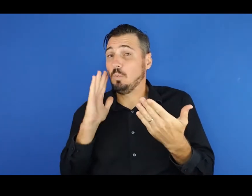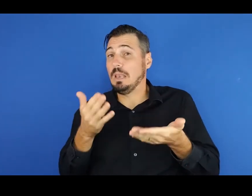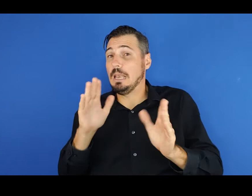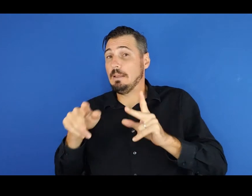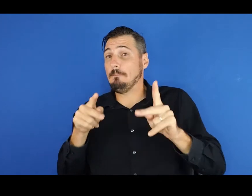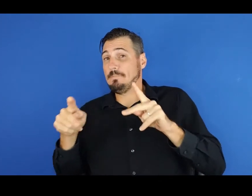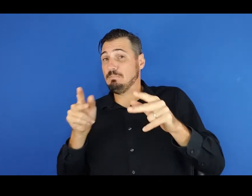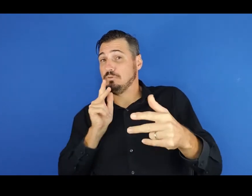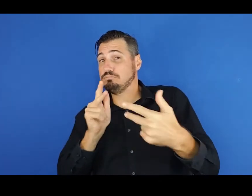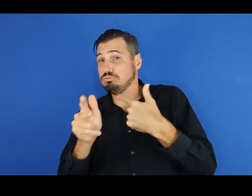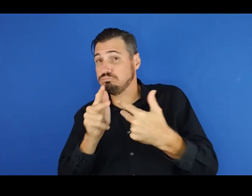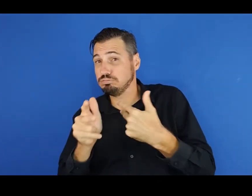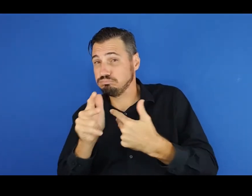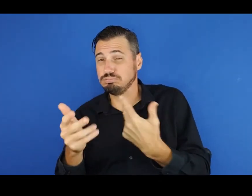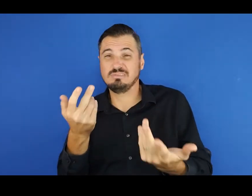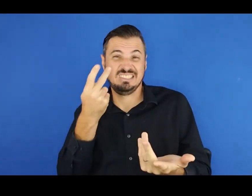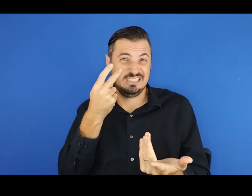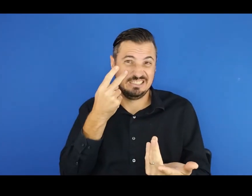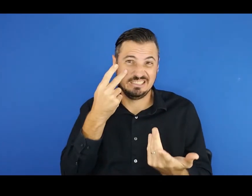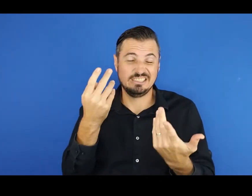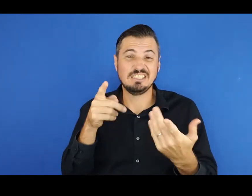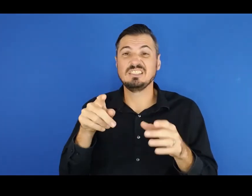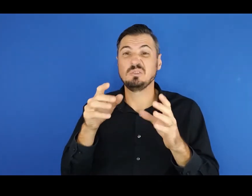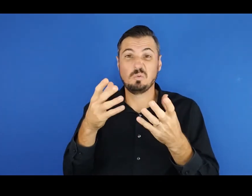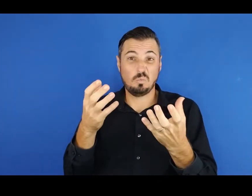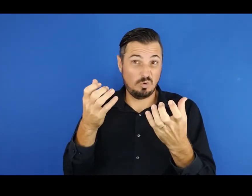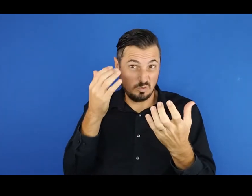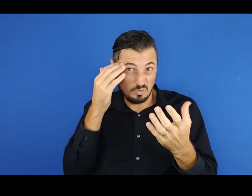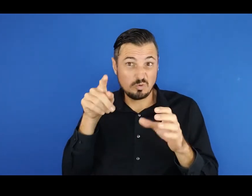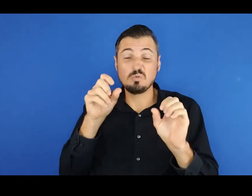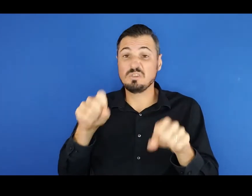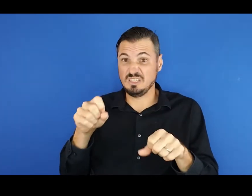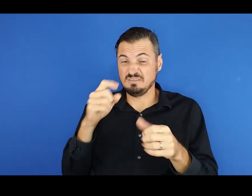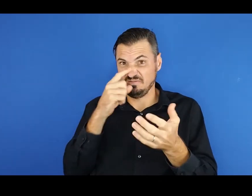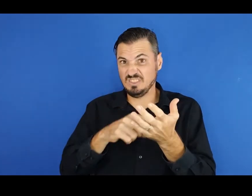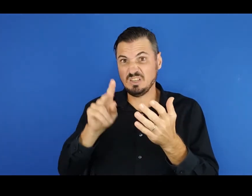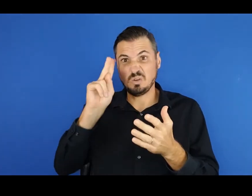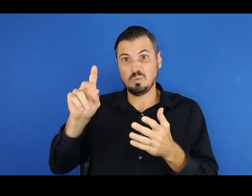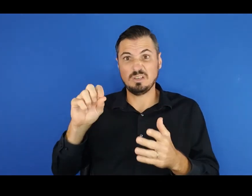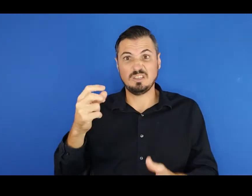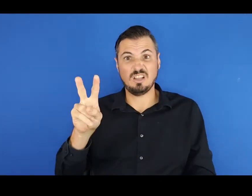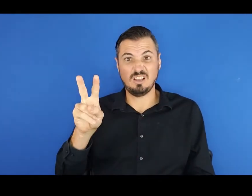on the March 2021 Flood button at the top of the page.